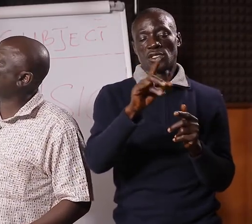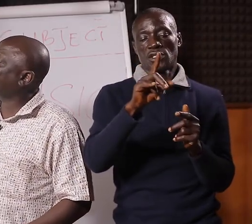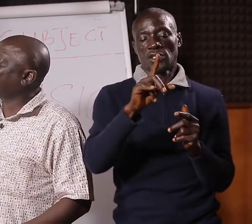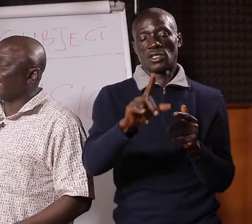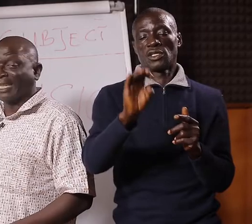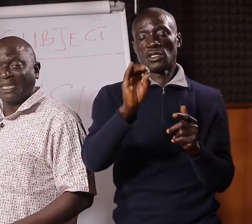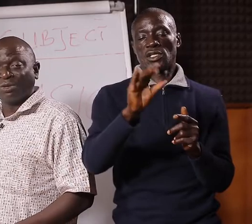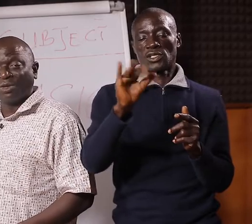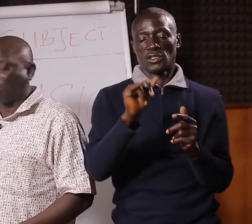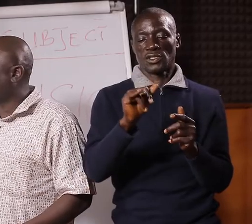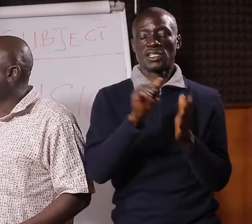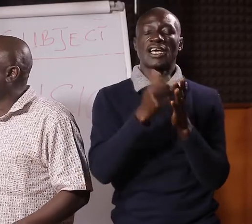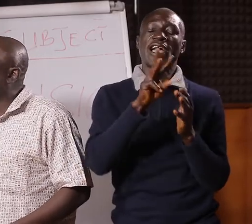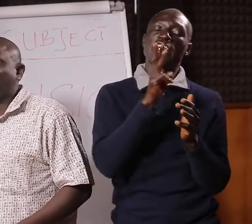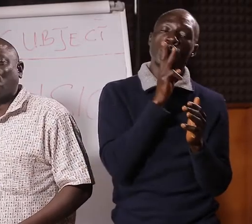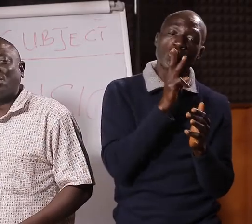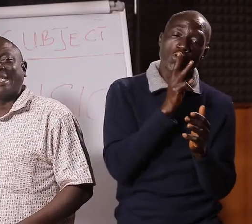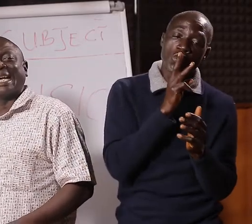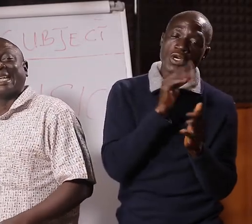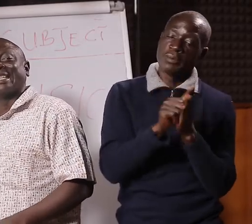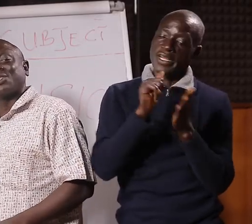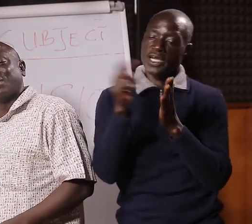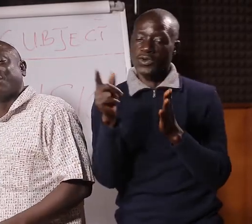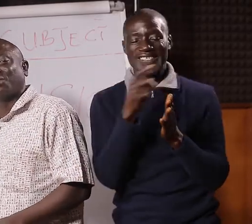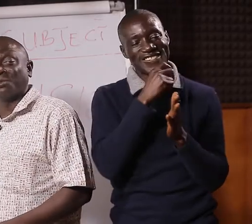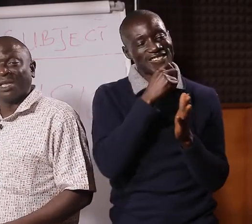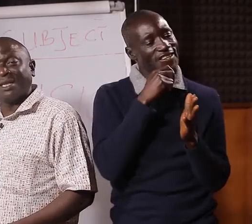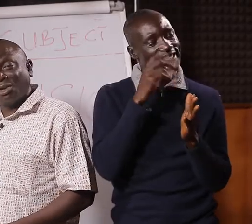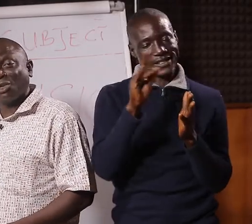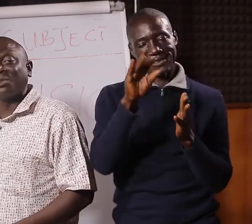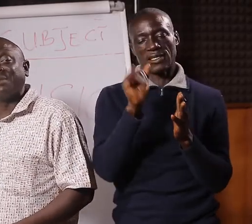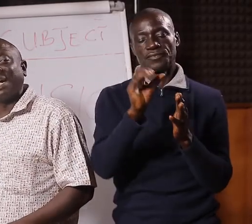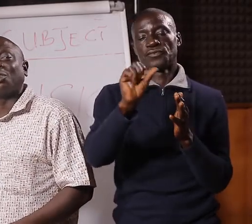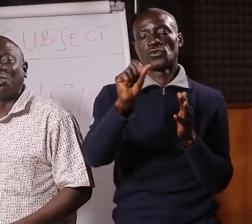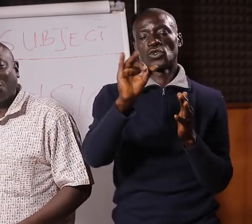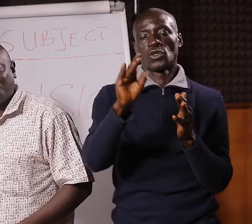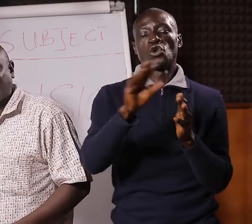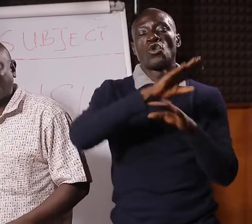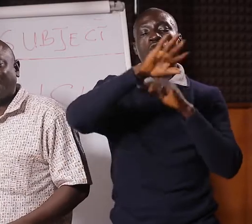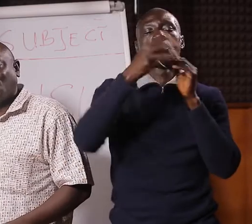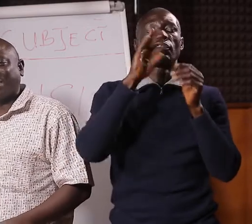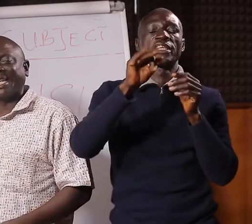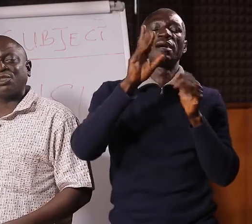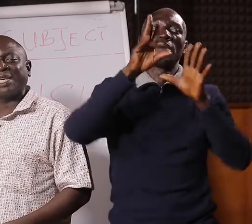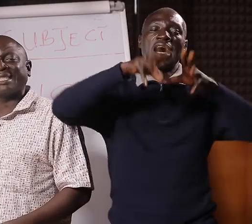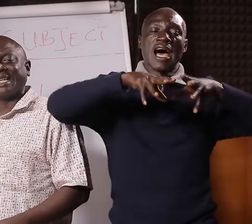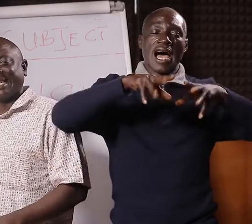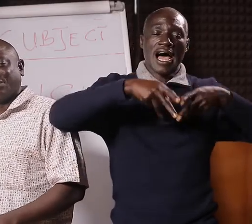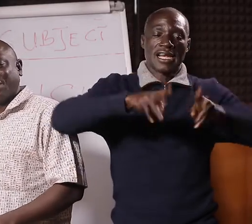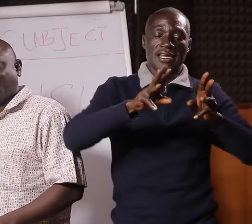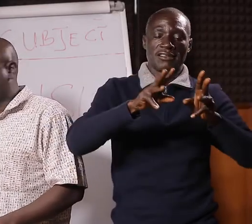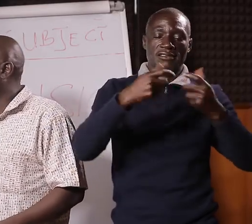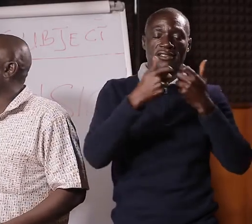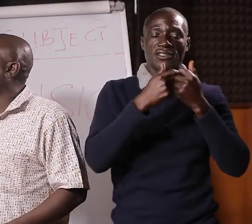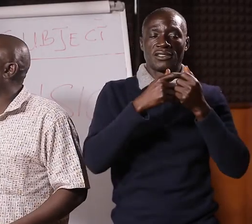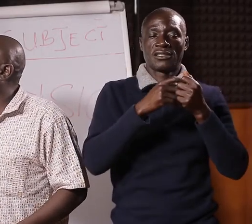that electrolytes, they are in liquid form. Electrodes, they are in solid form. All of them are conductors, but electrolytes are in